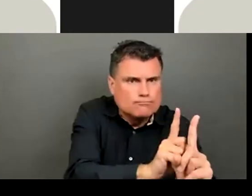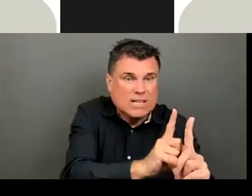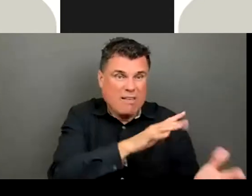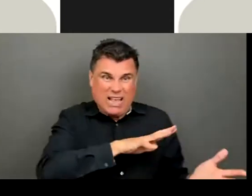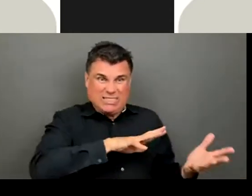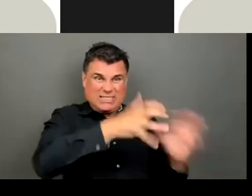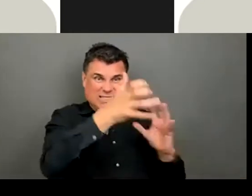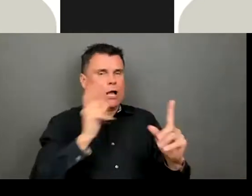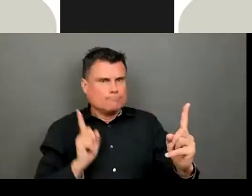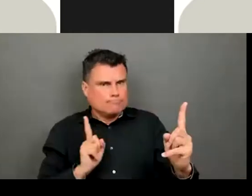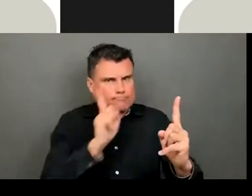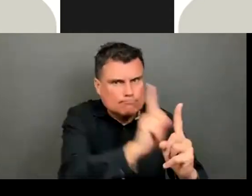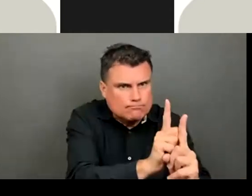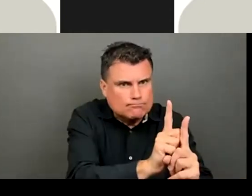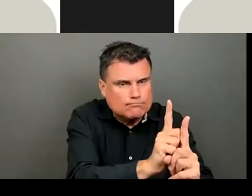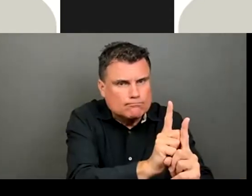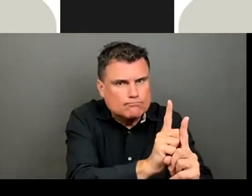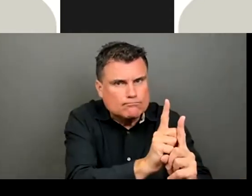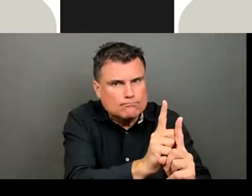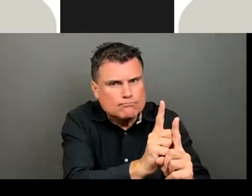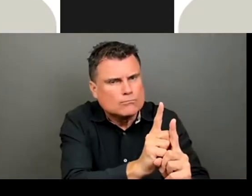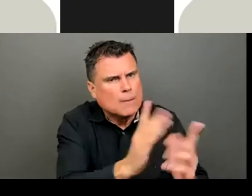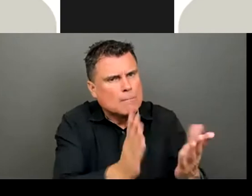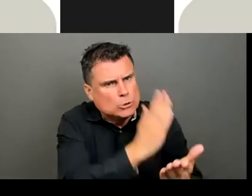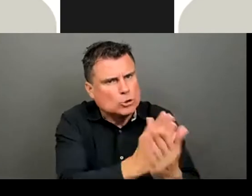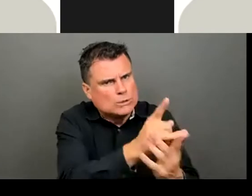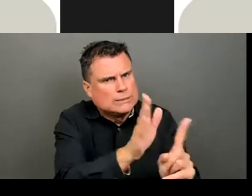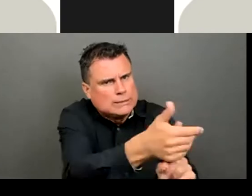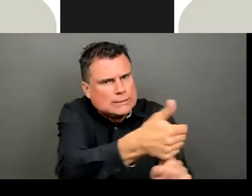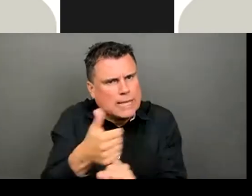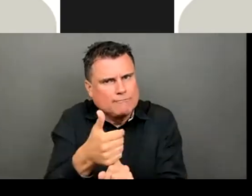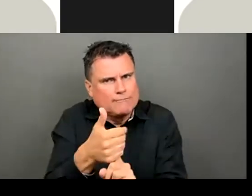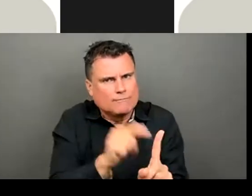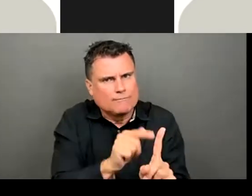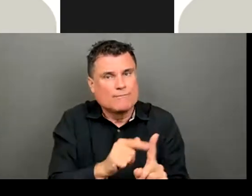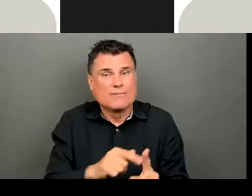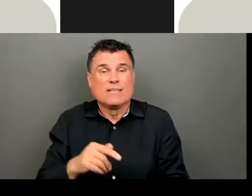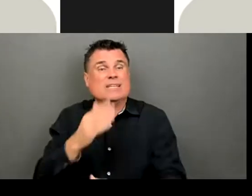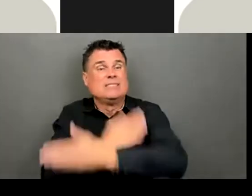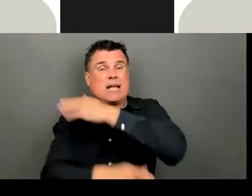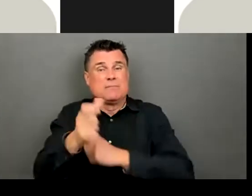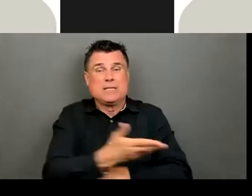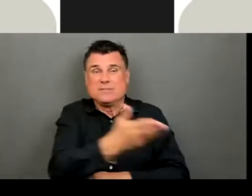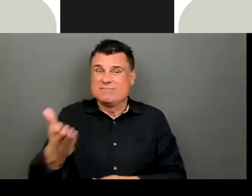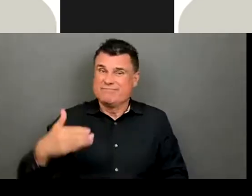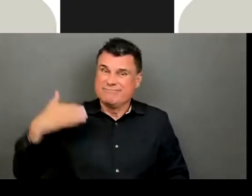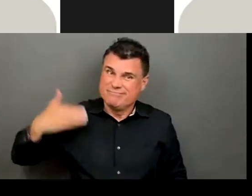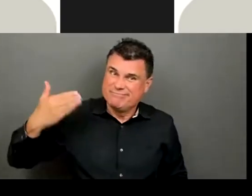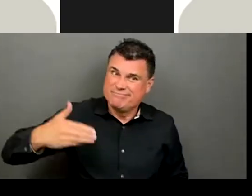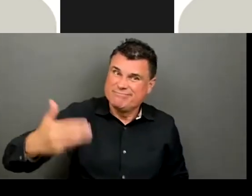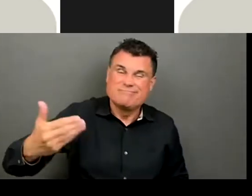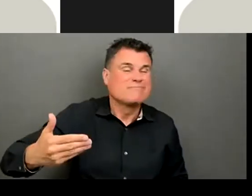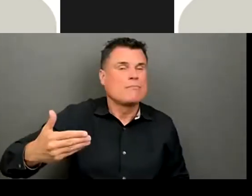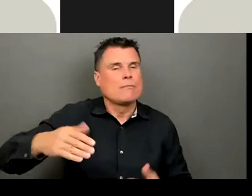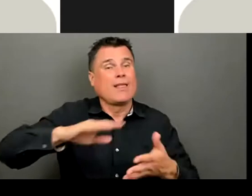with disabilities are last to be evacuated. Then I think then third